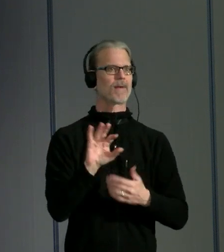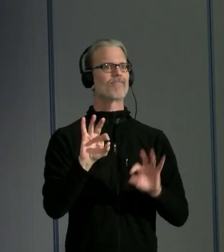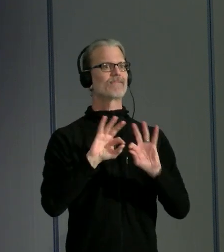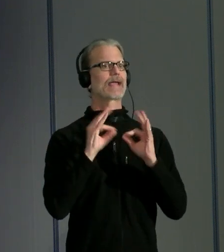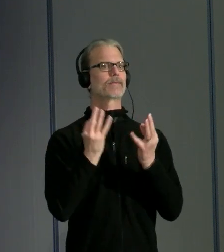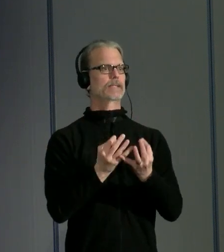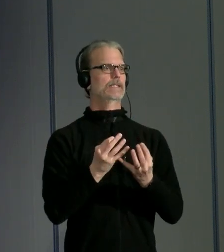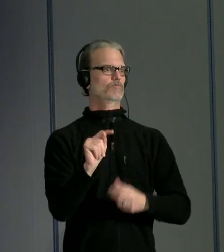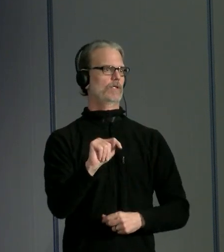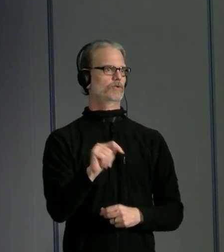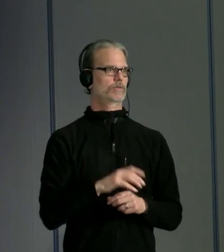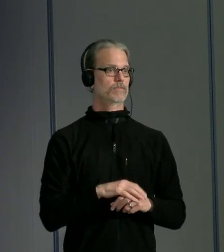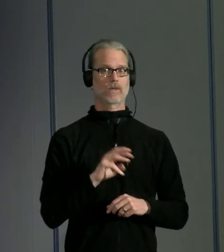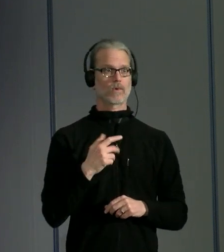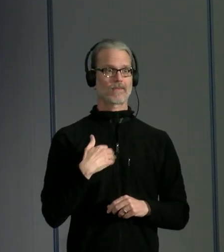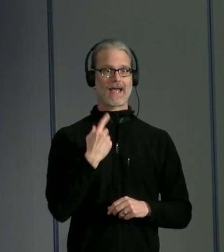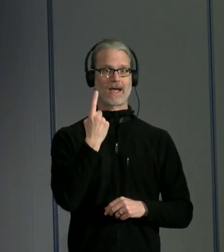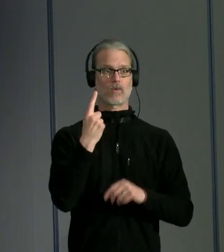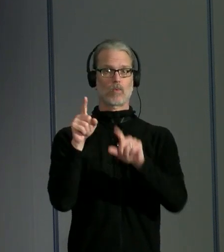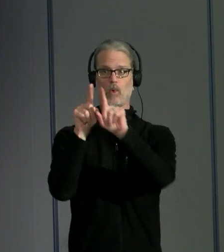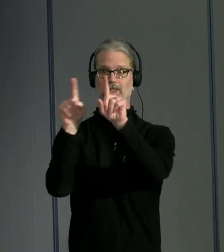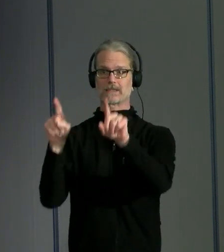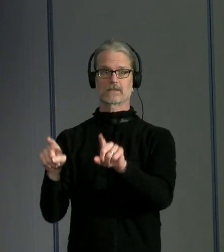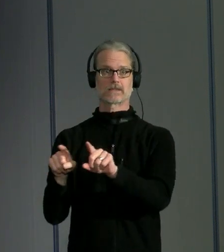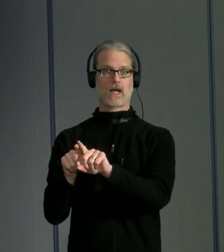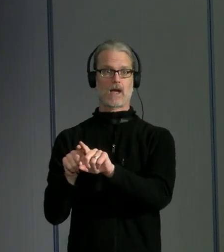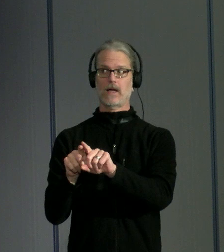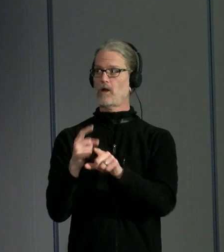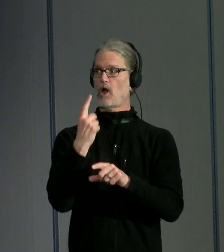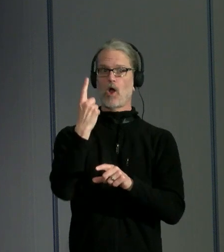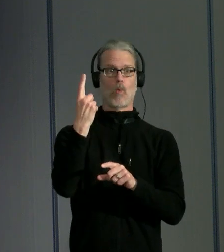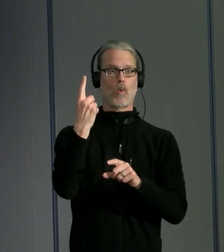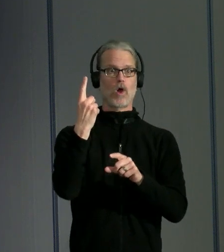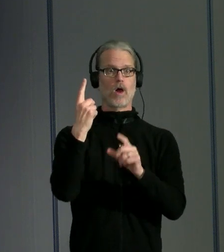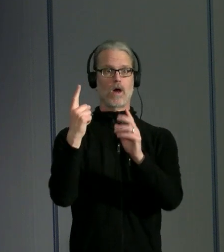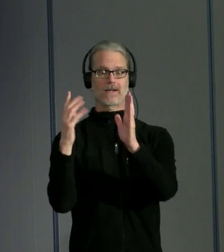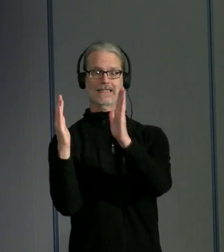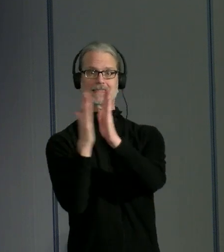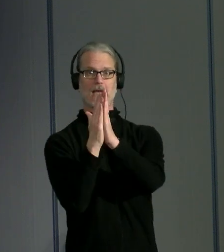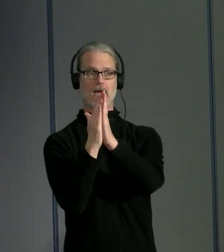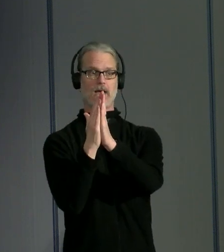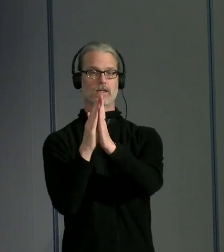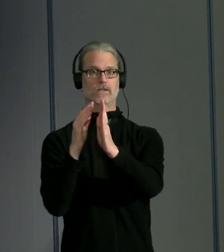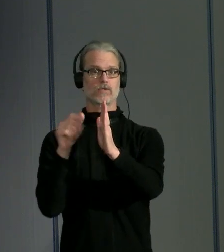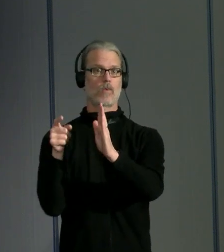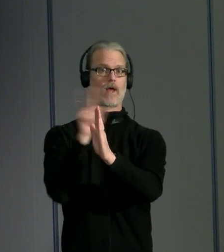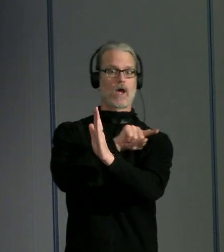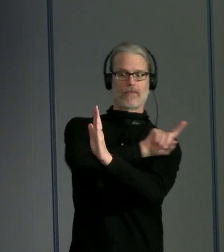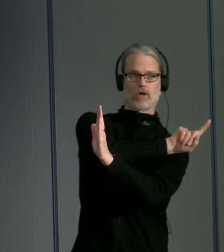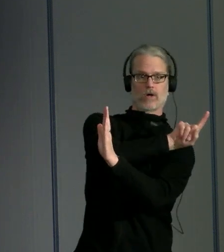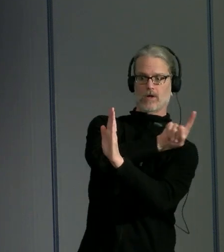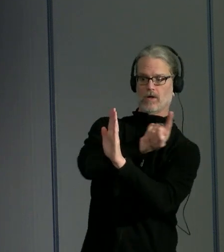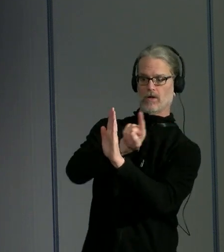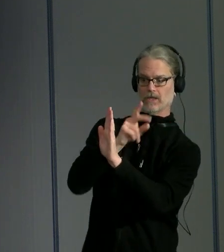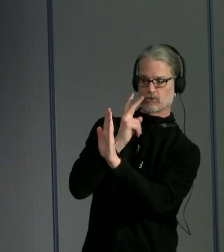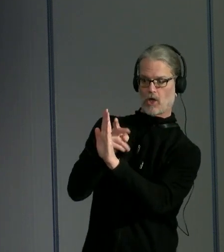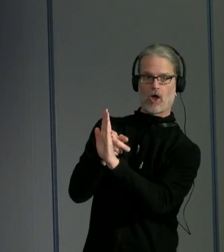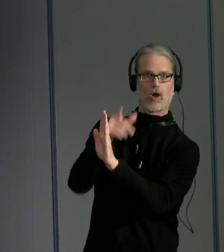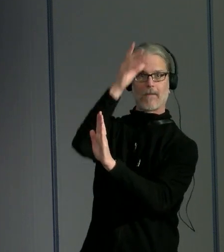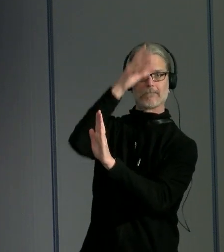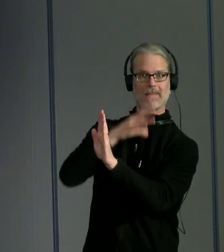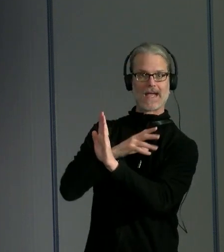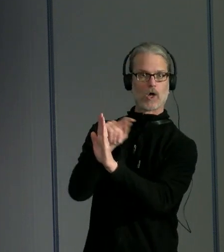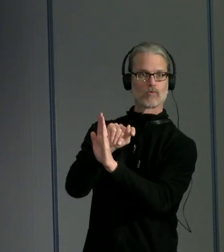restroom. Well, they only put a sign up on one side, so the other side approaching the restroom still read male